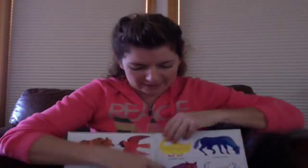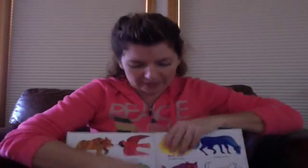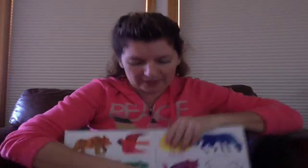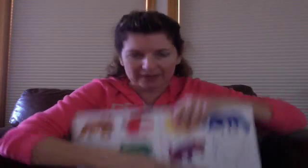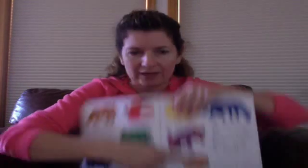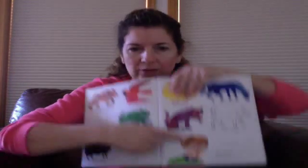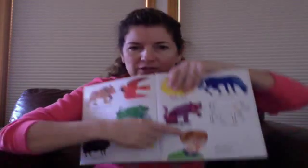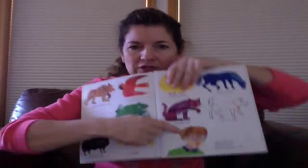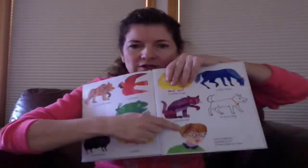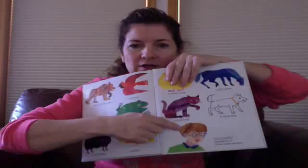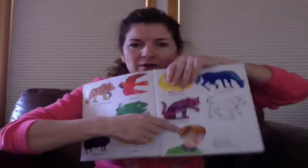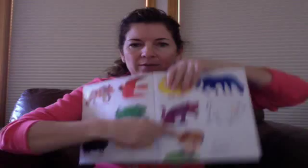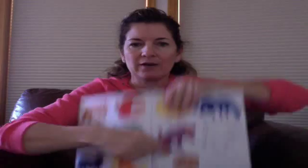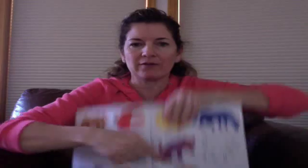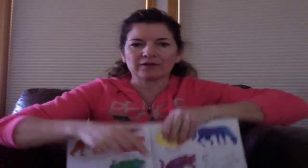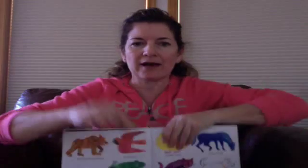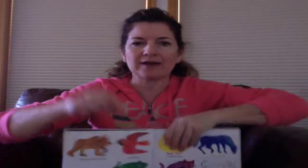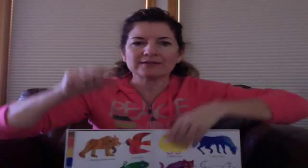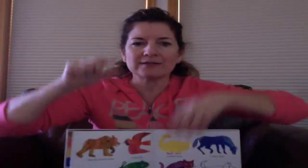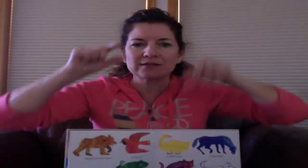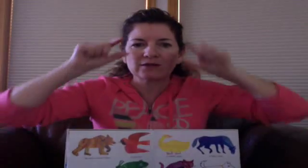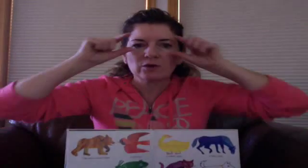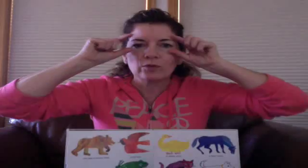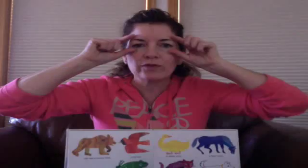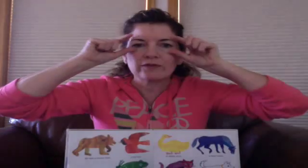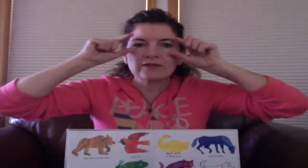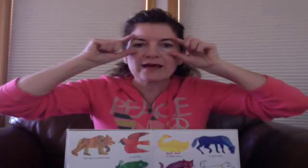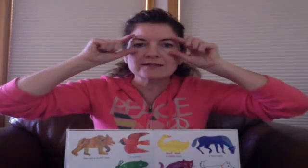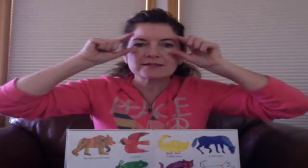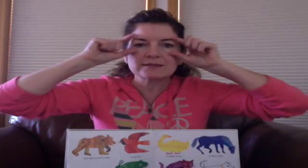then I always just comment on the glasses with the glasses.